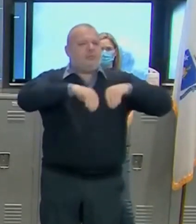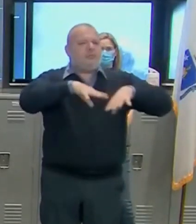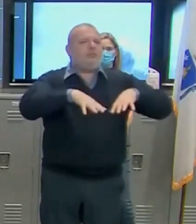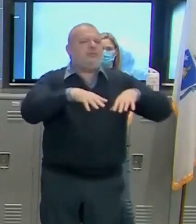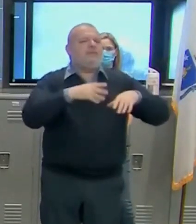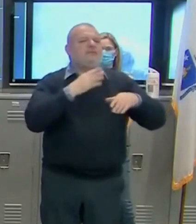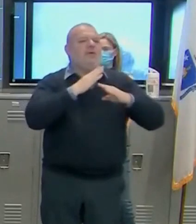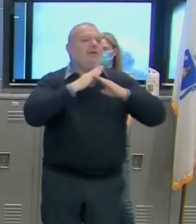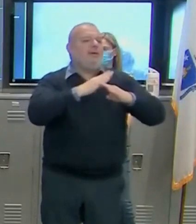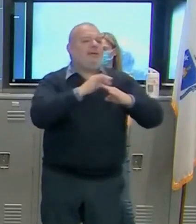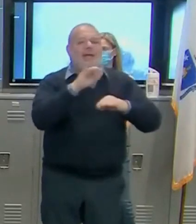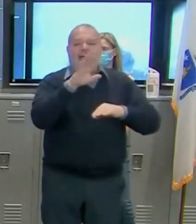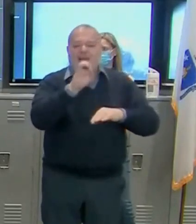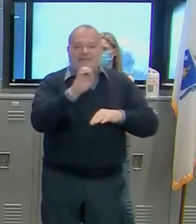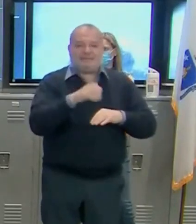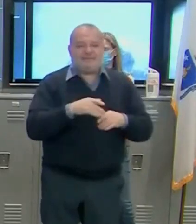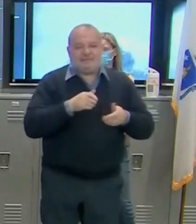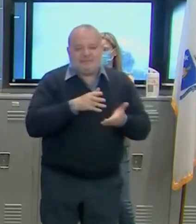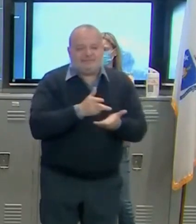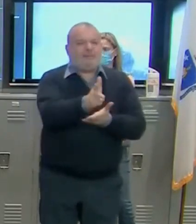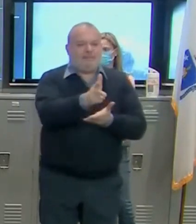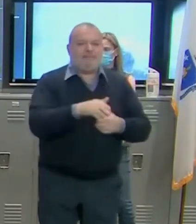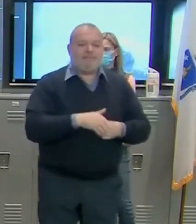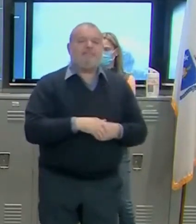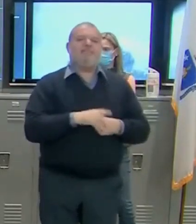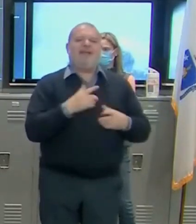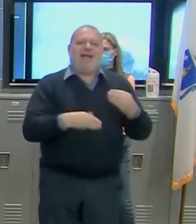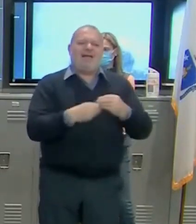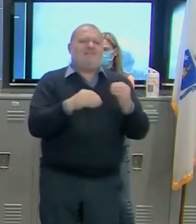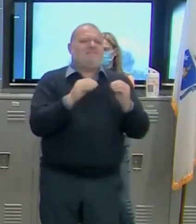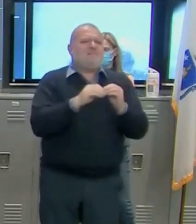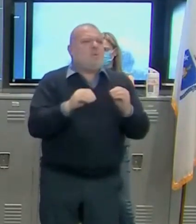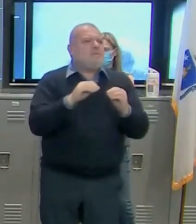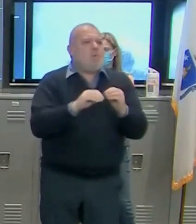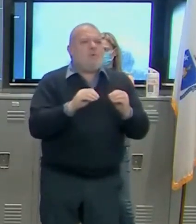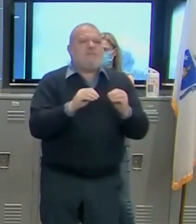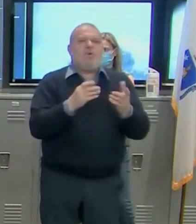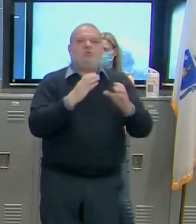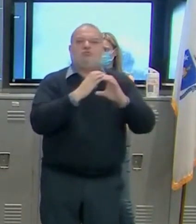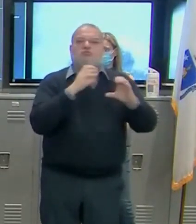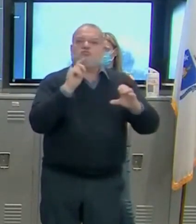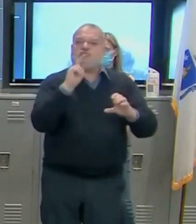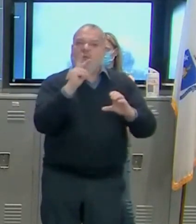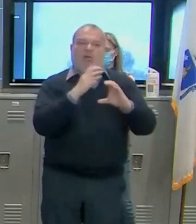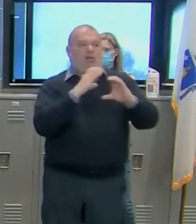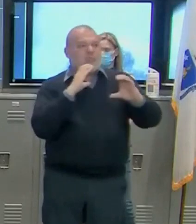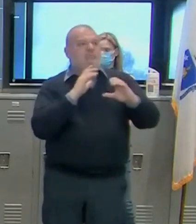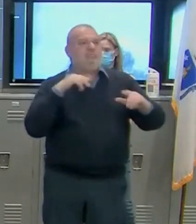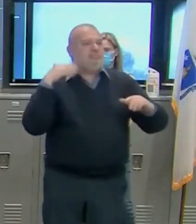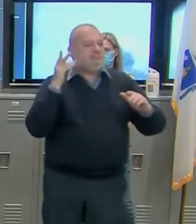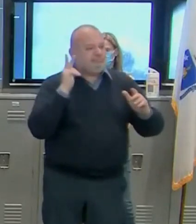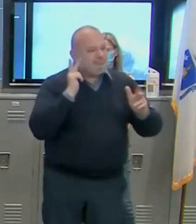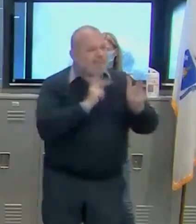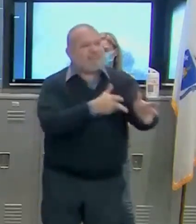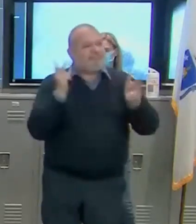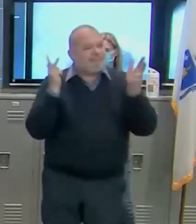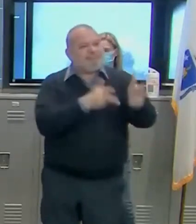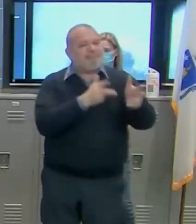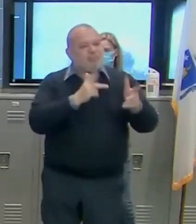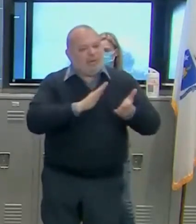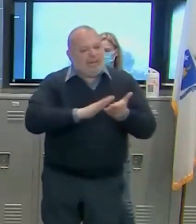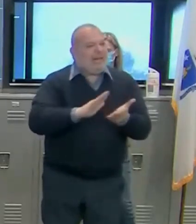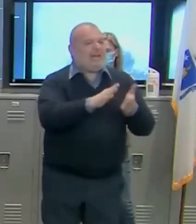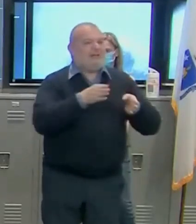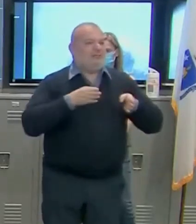of pieces of equipment deployed in snow and ice operations. Highway Administrator Jonathan Gulliver